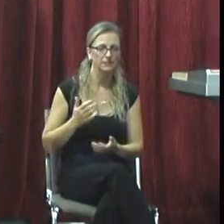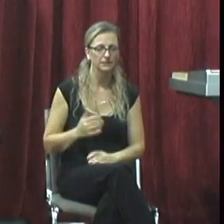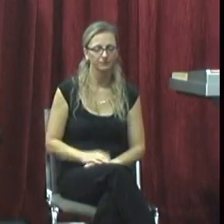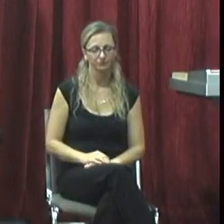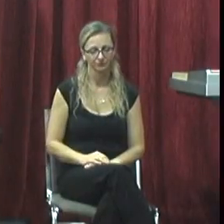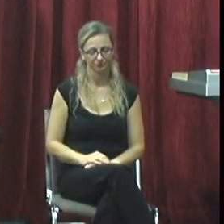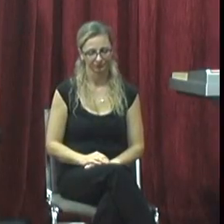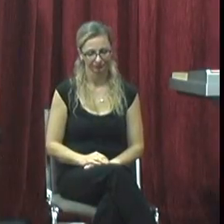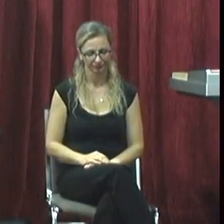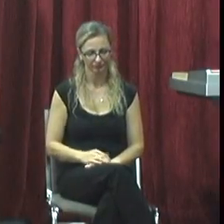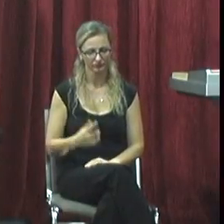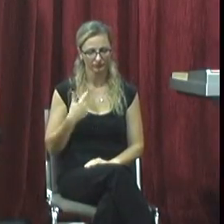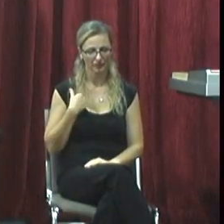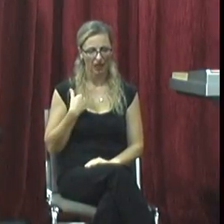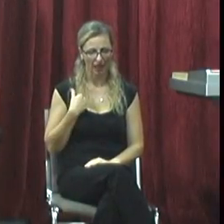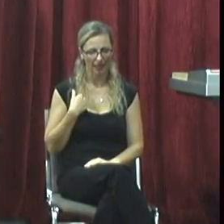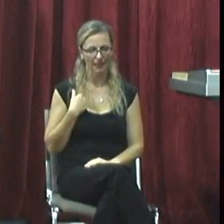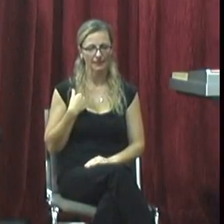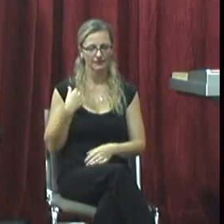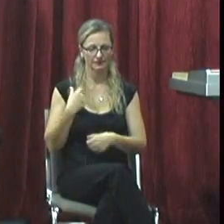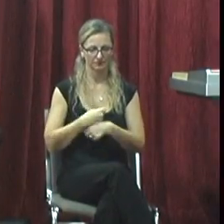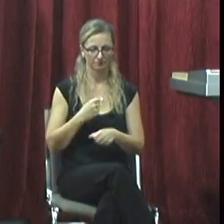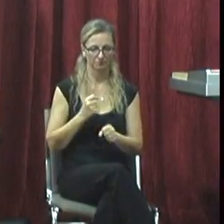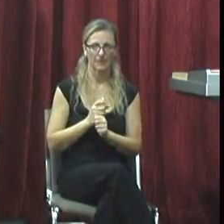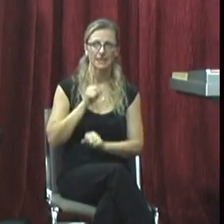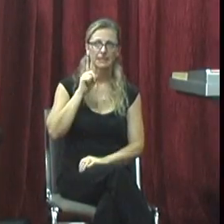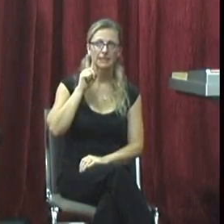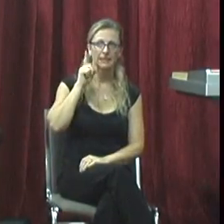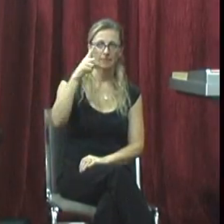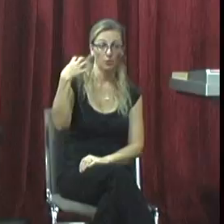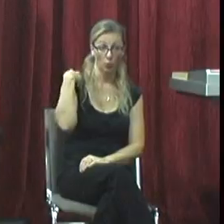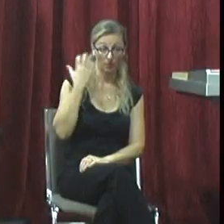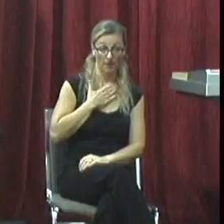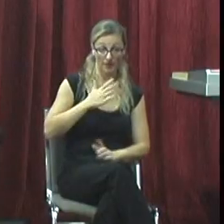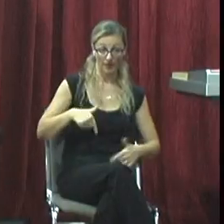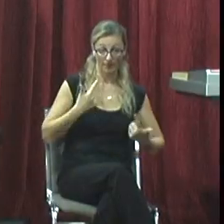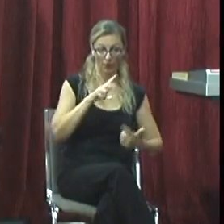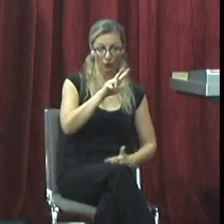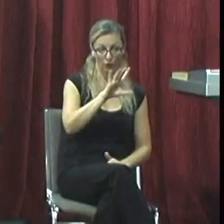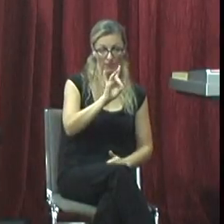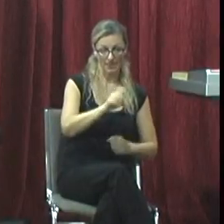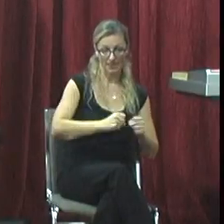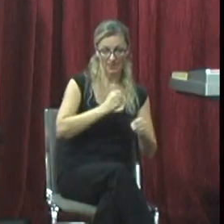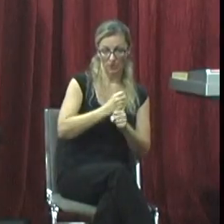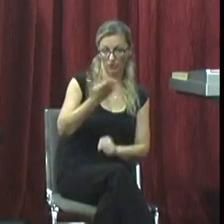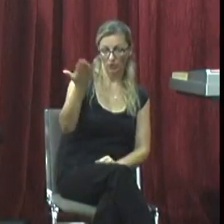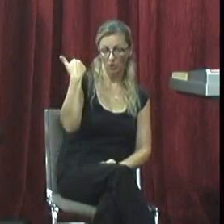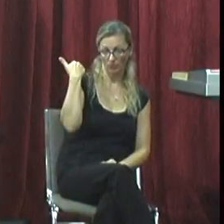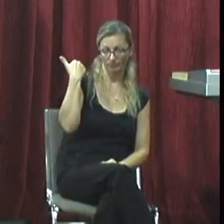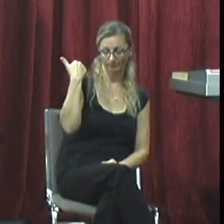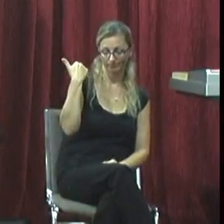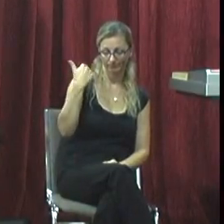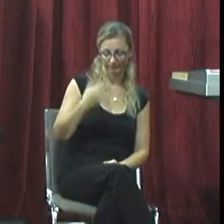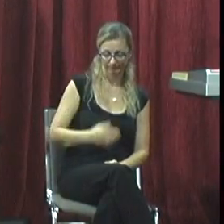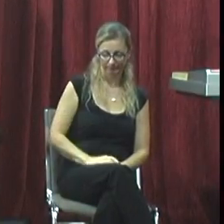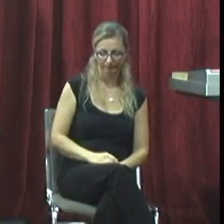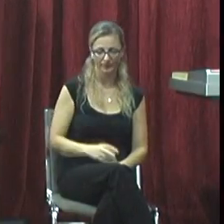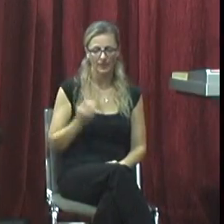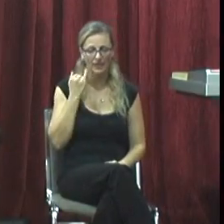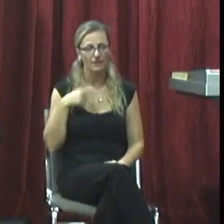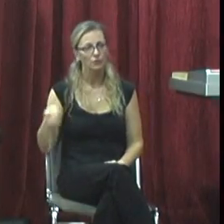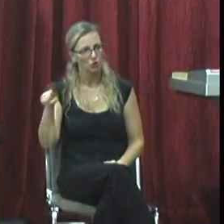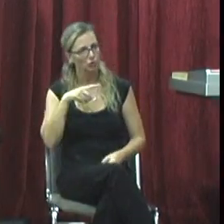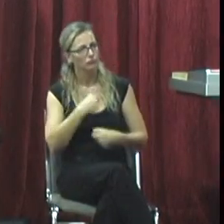Messiah Lord 38 years ago when I was saved. And for those of you who made a similar